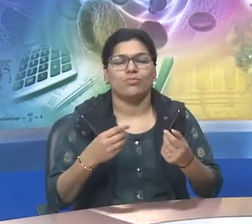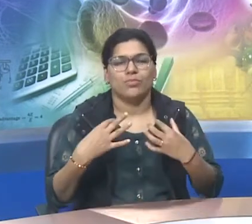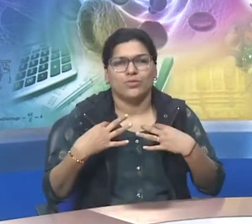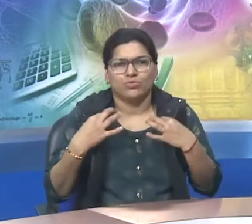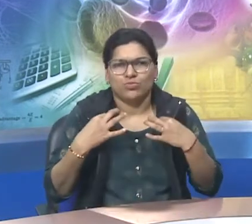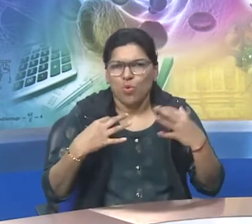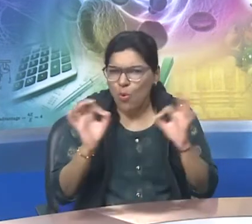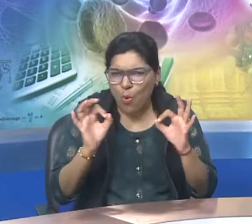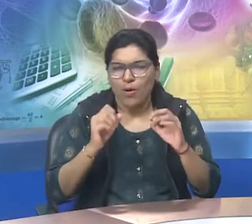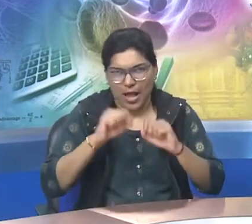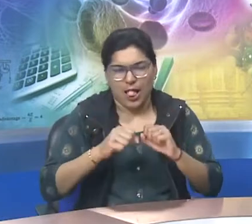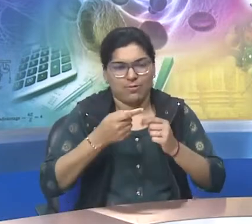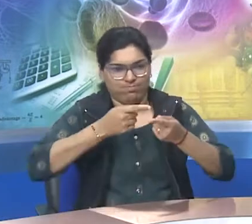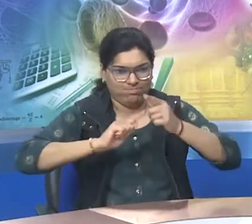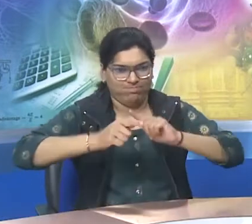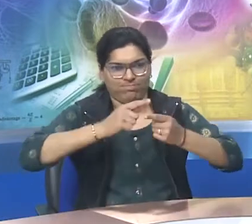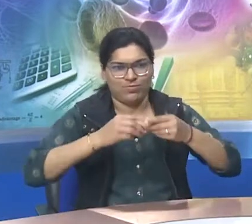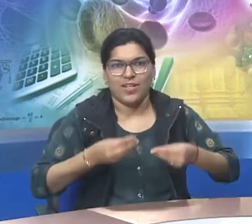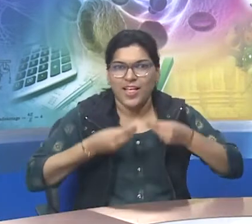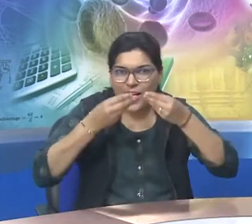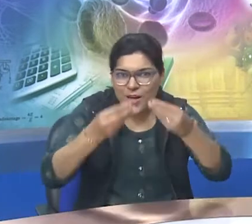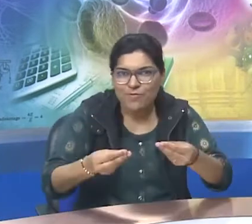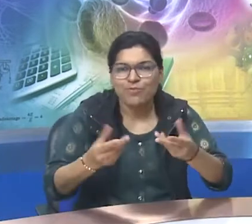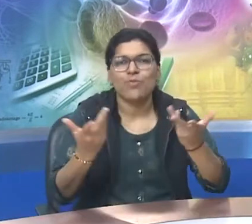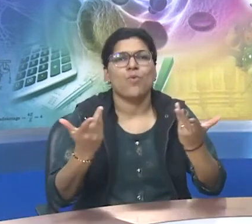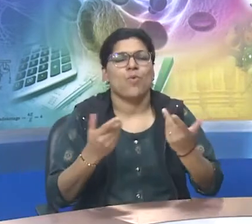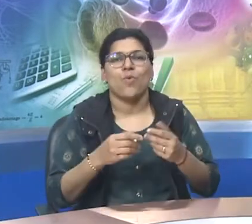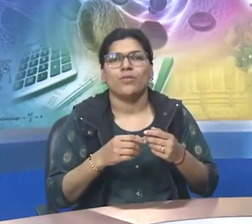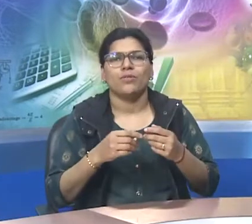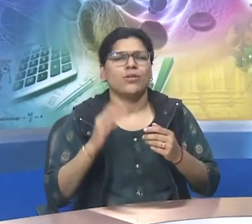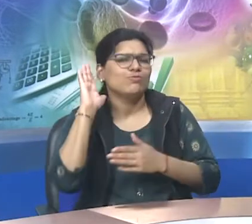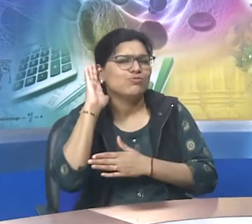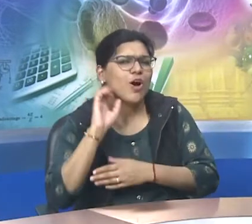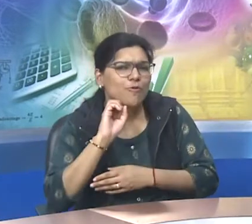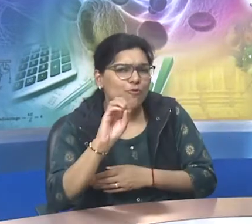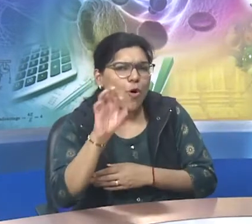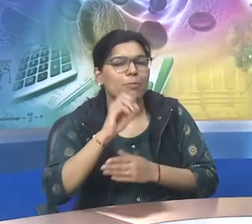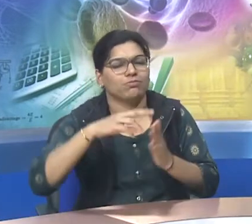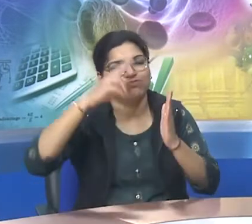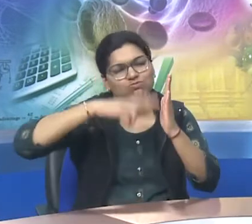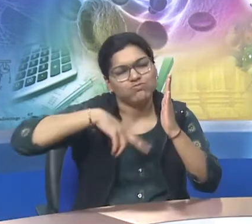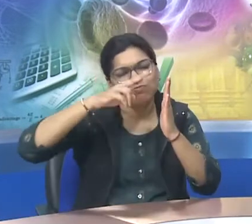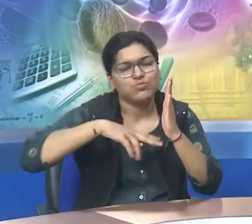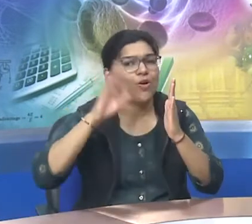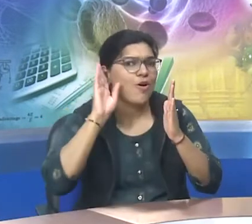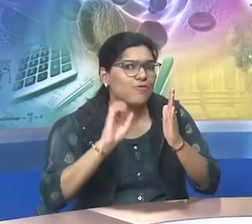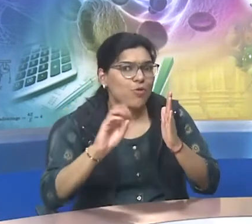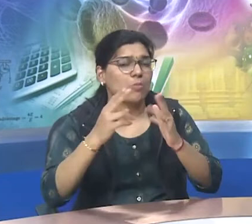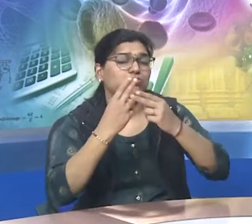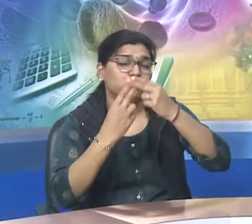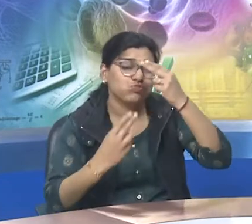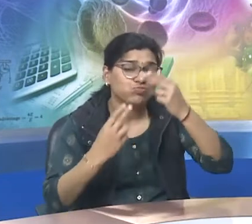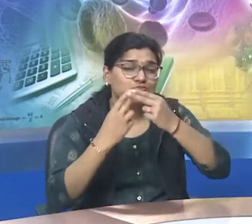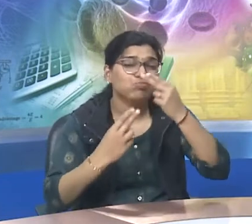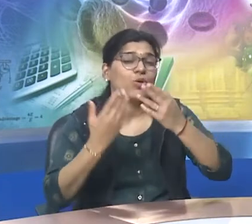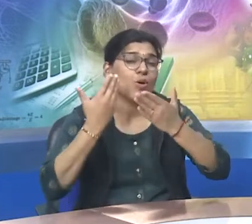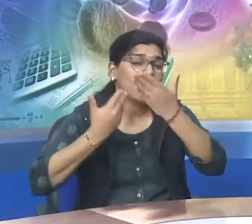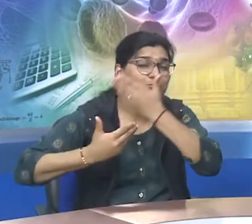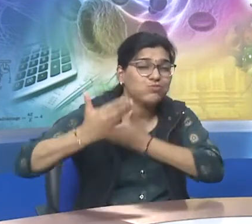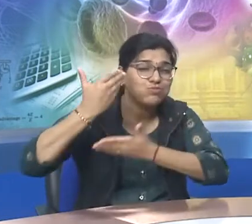so well and they also stitch some dresses and they also keep children informed. They